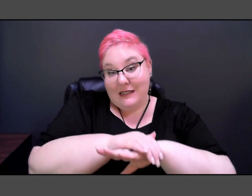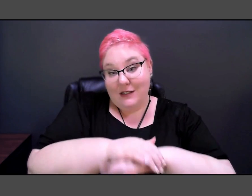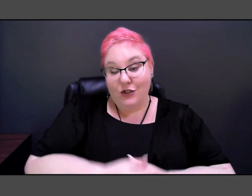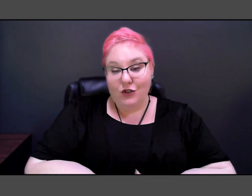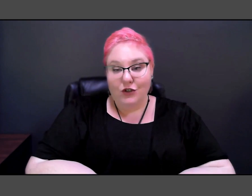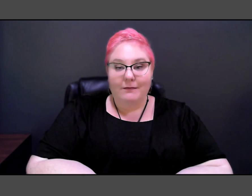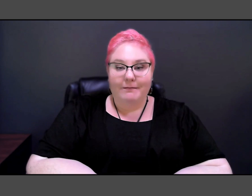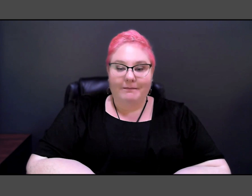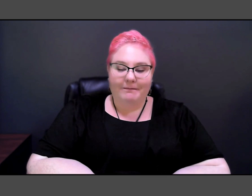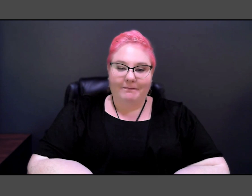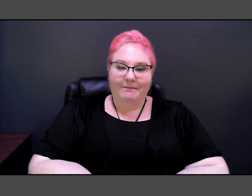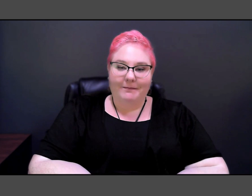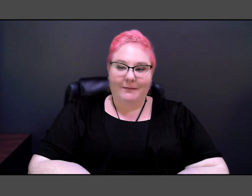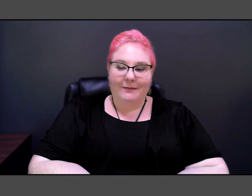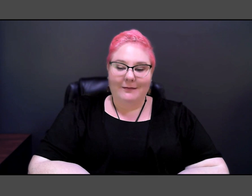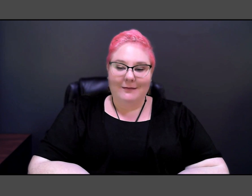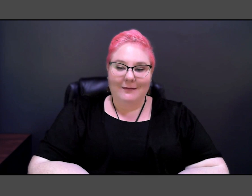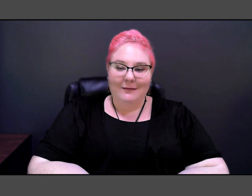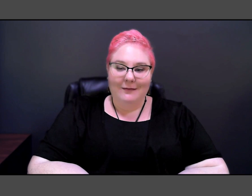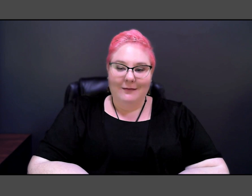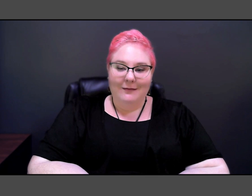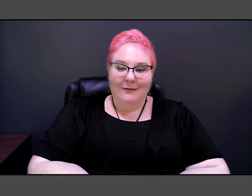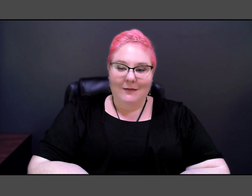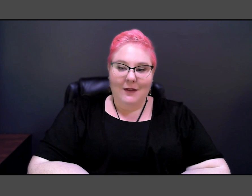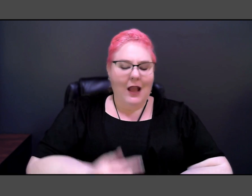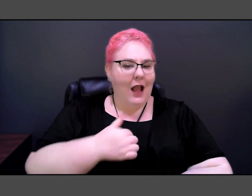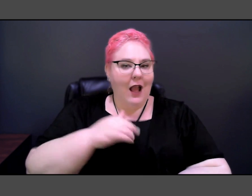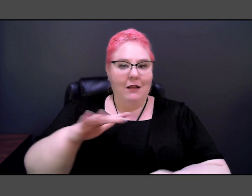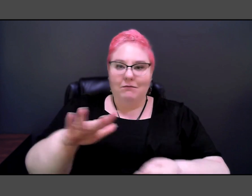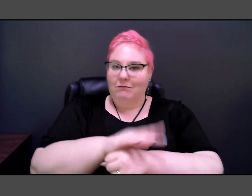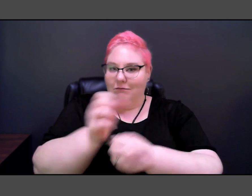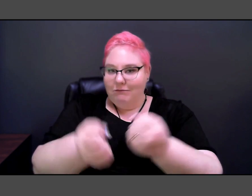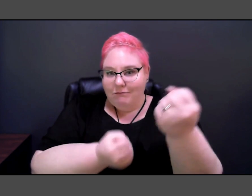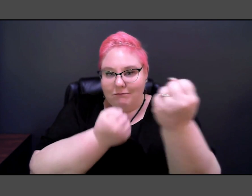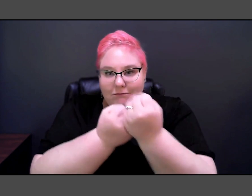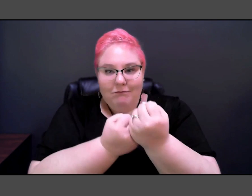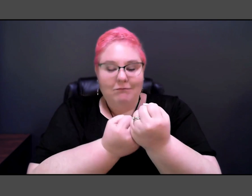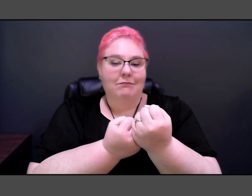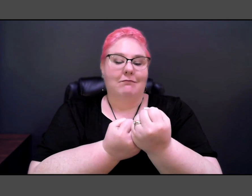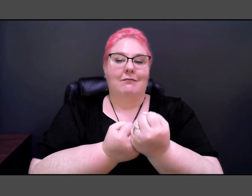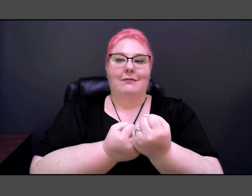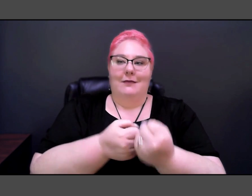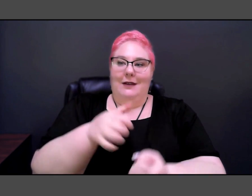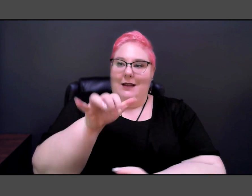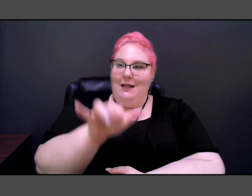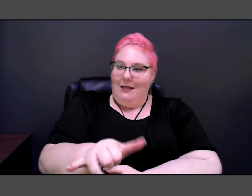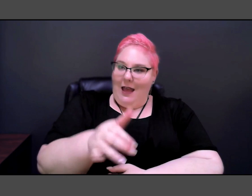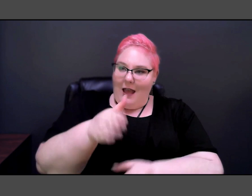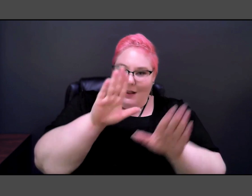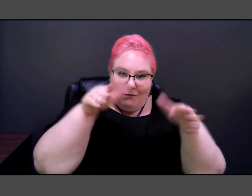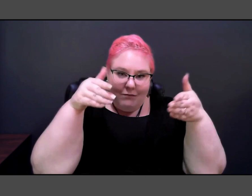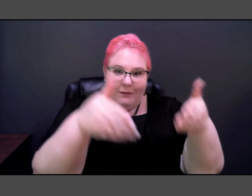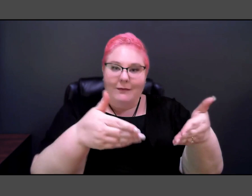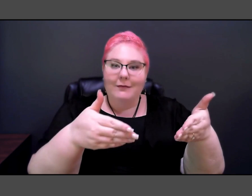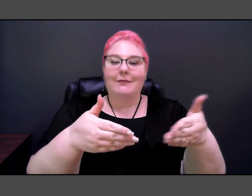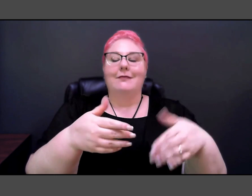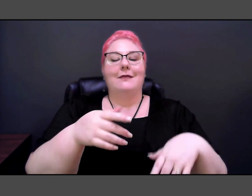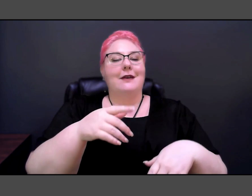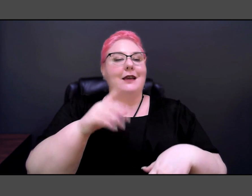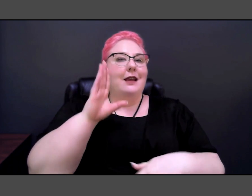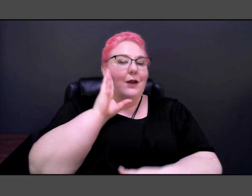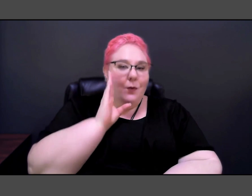I am fully supportive of this area, and I think it would enrich our country to